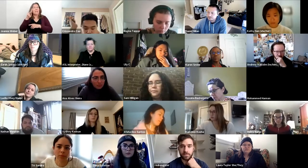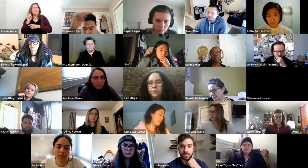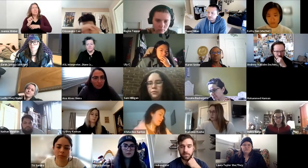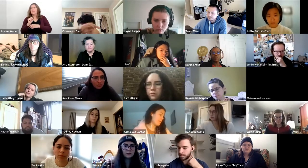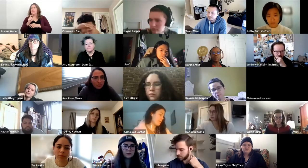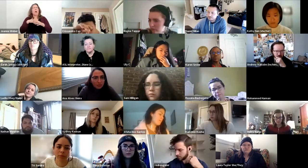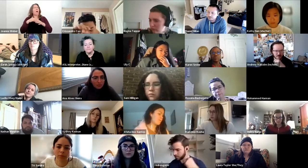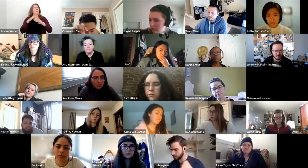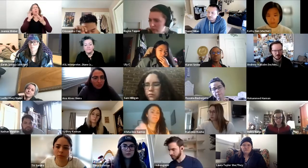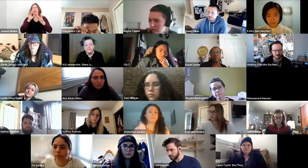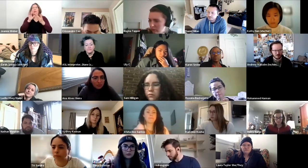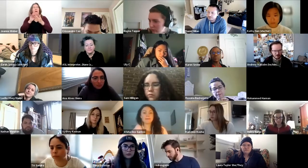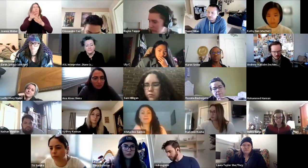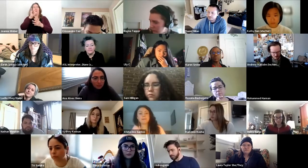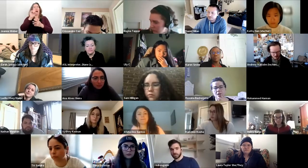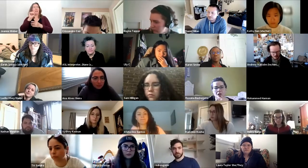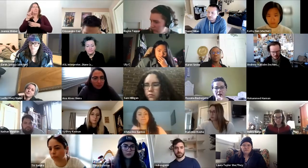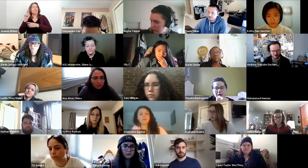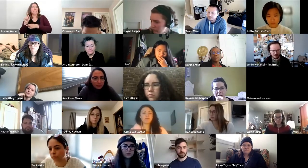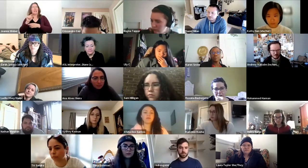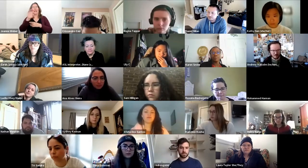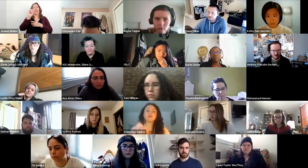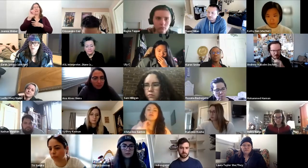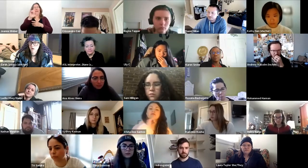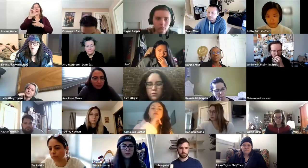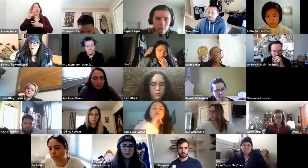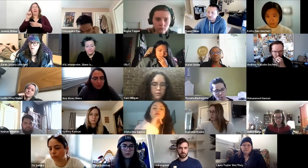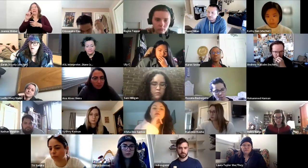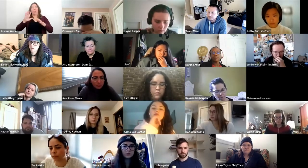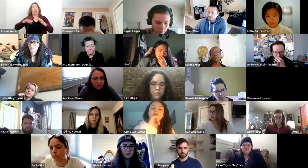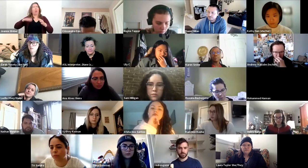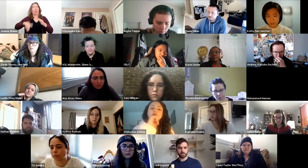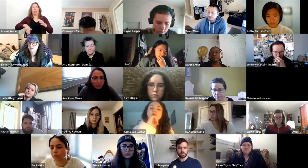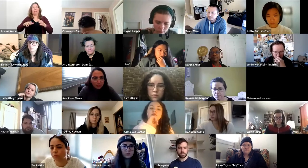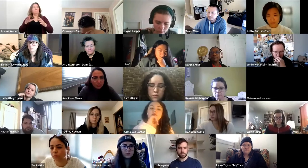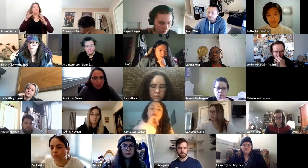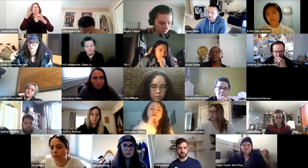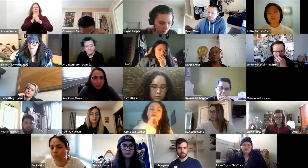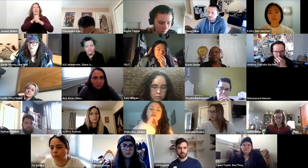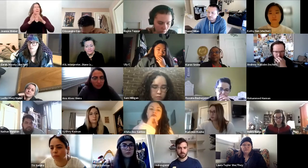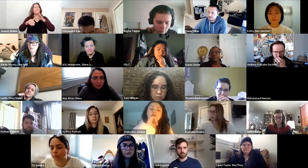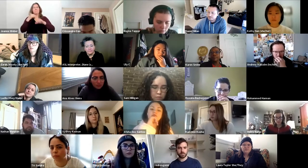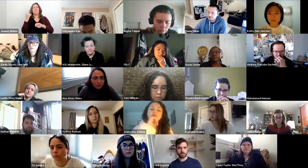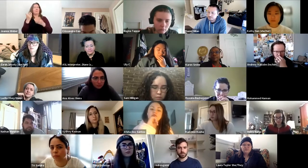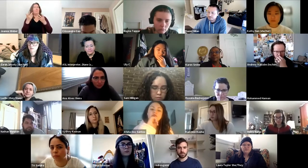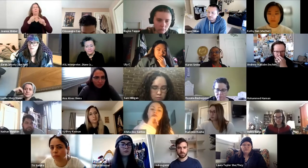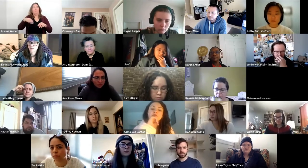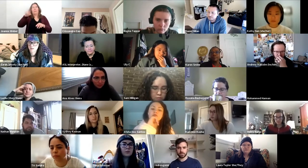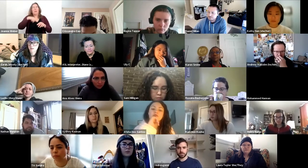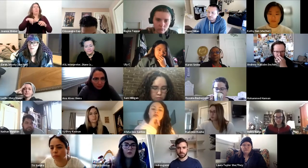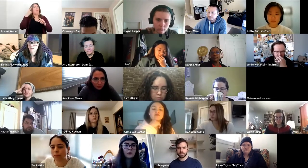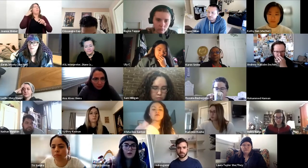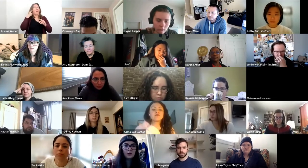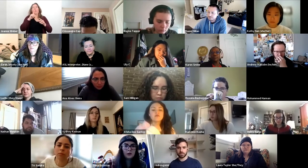I think the other issue we have to deal with is the Zoom link. Again, I couldn't get it working